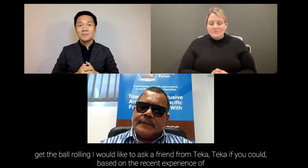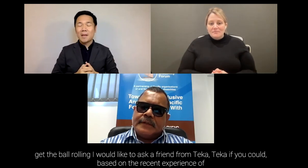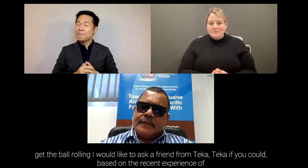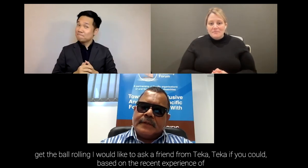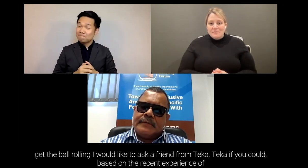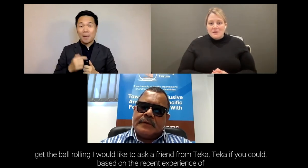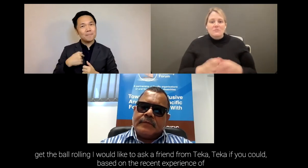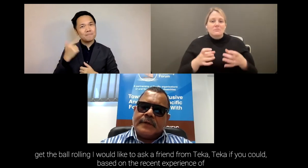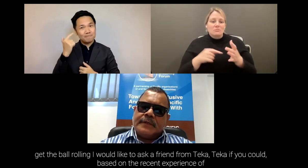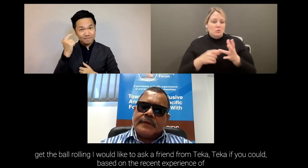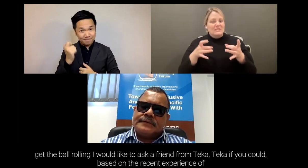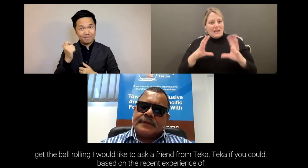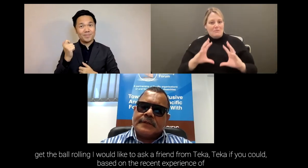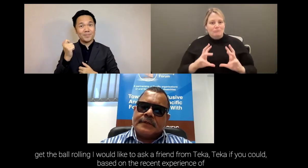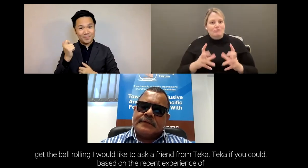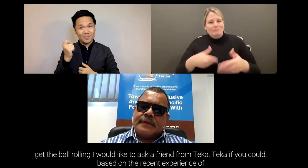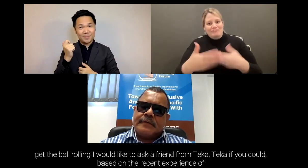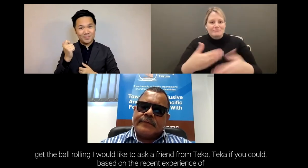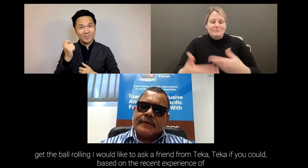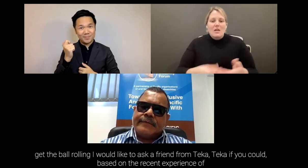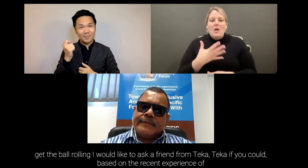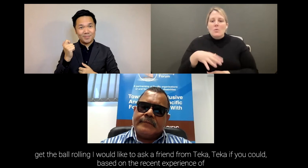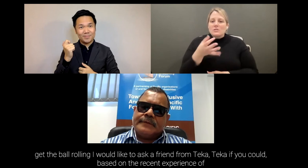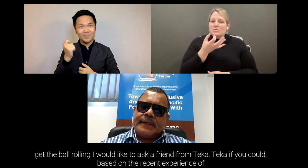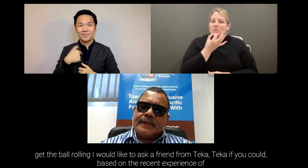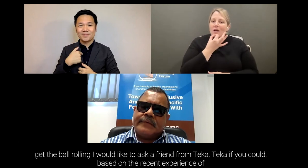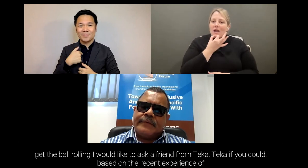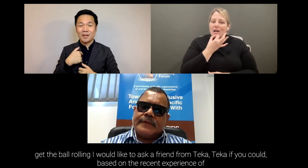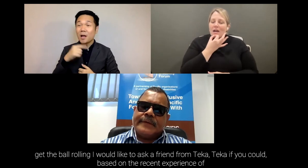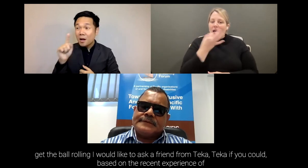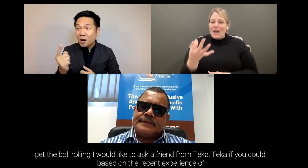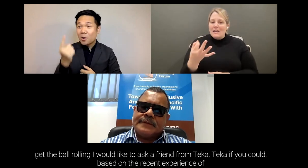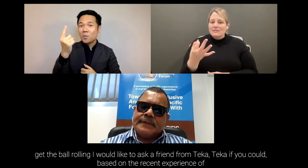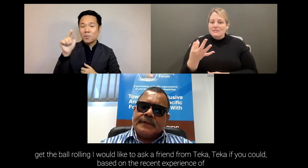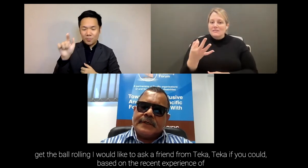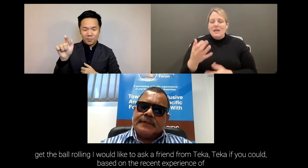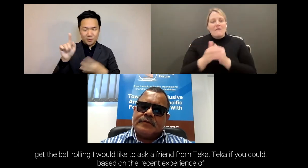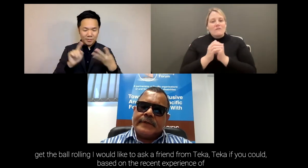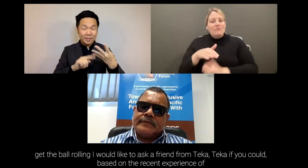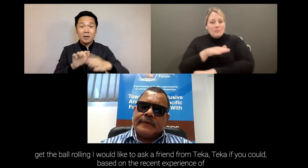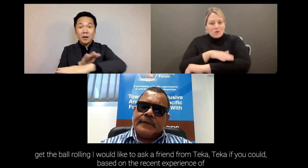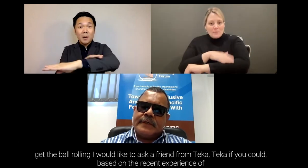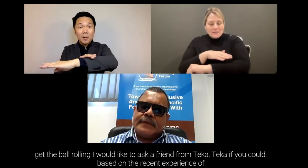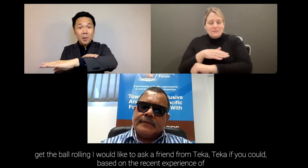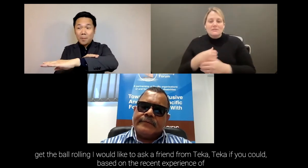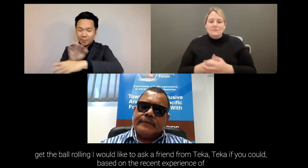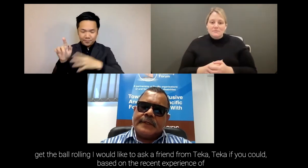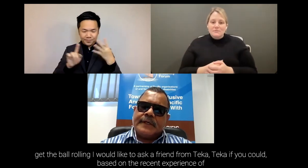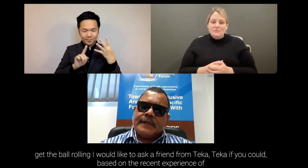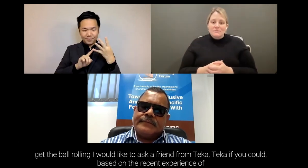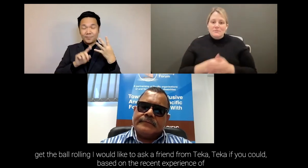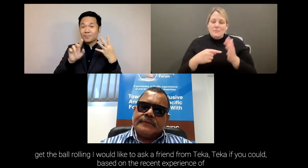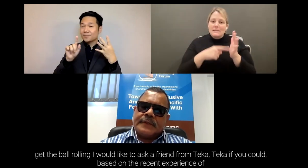rolling, I would like to ask a friend from Teka, from Kiribati, Teto Matoa,